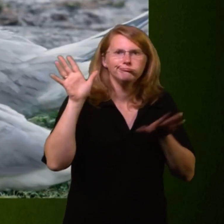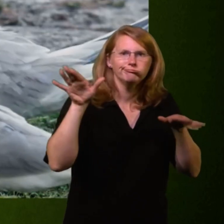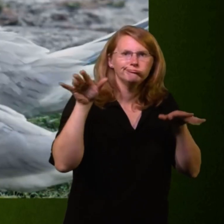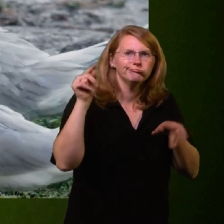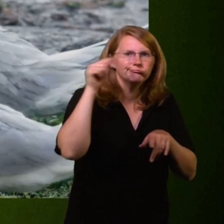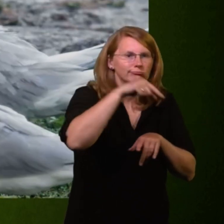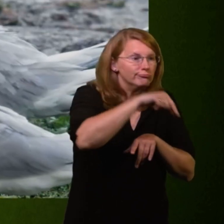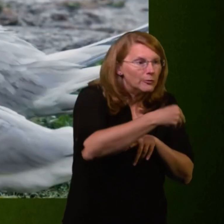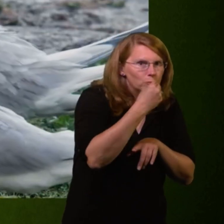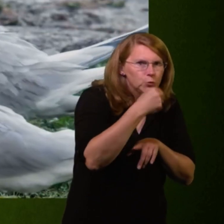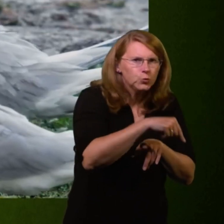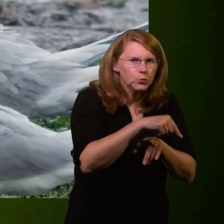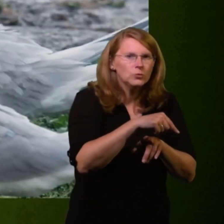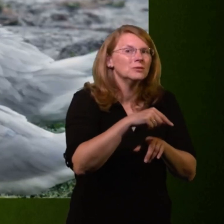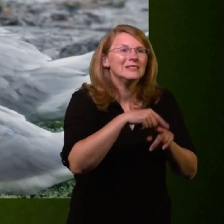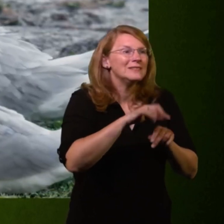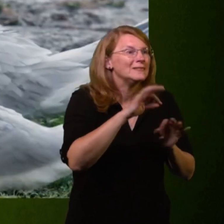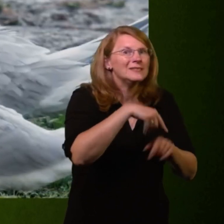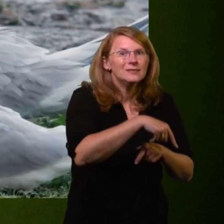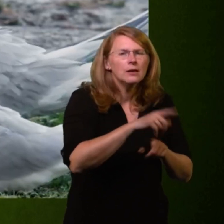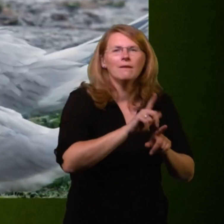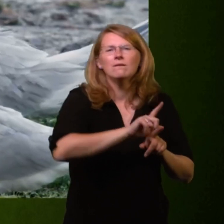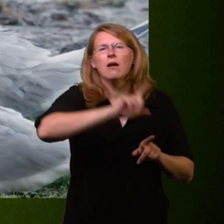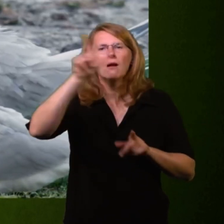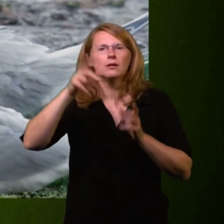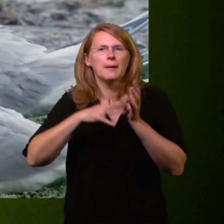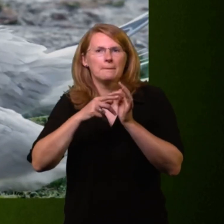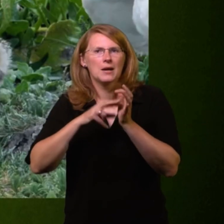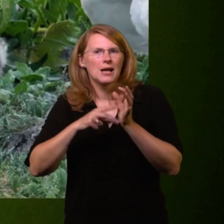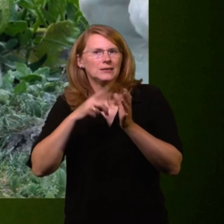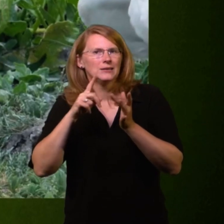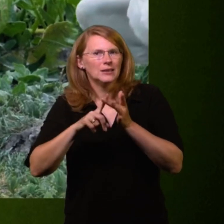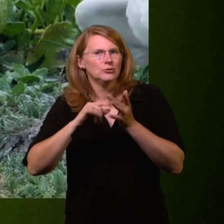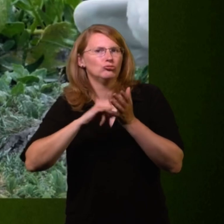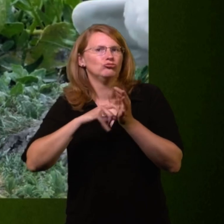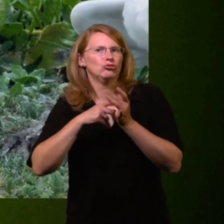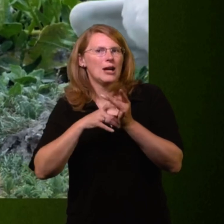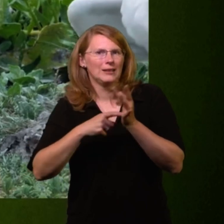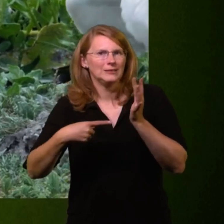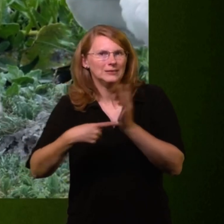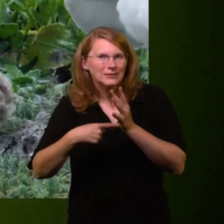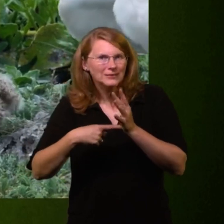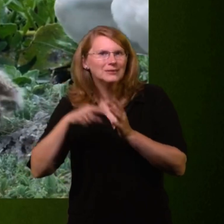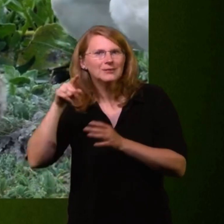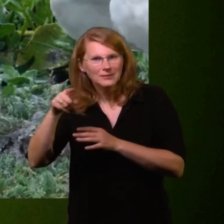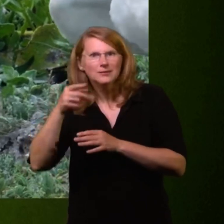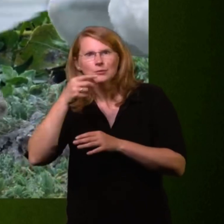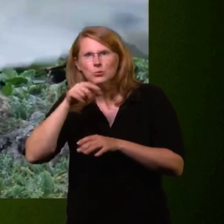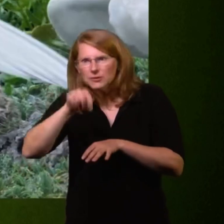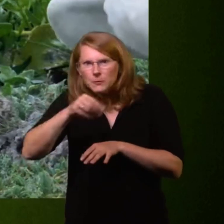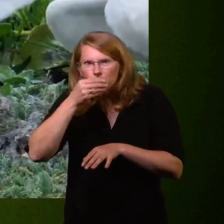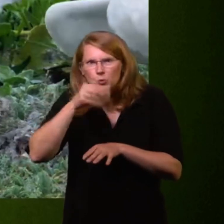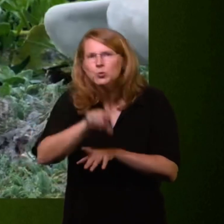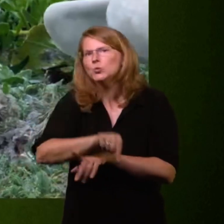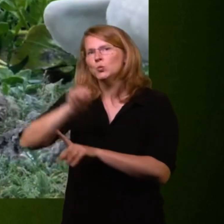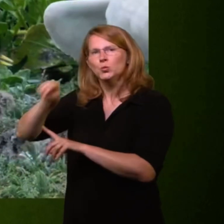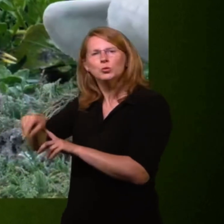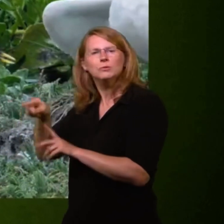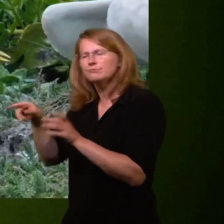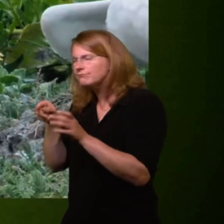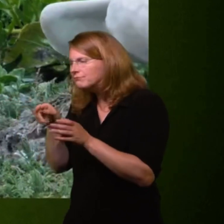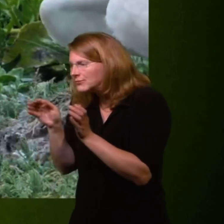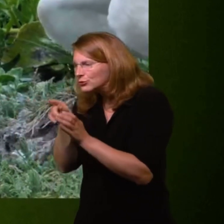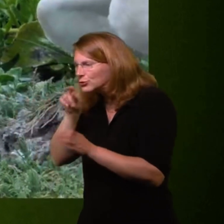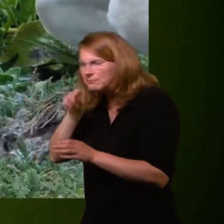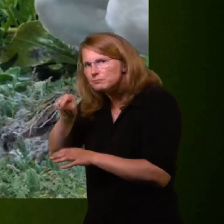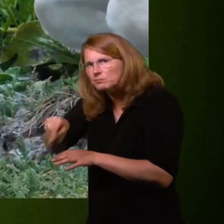to, bringing food back for those chicks. Now, the chicks are hungry, and we hear and see the adults coming in